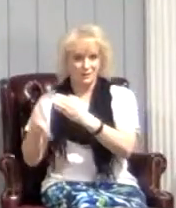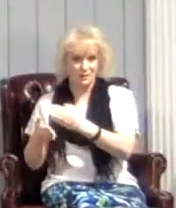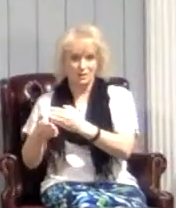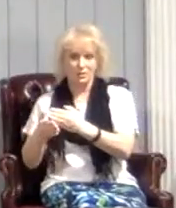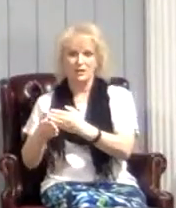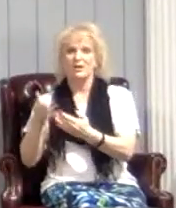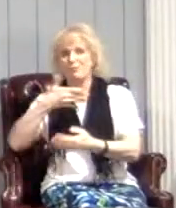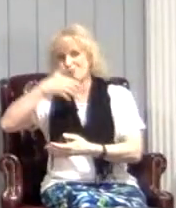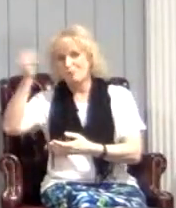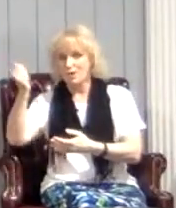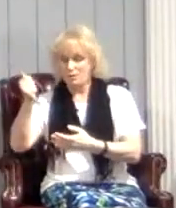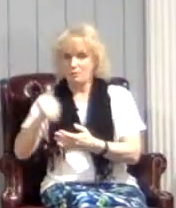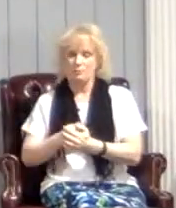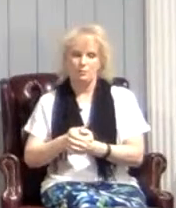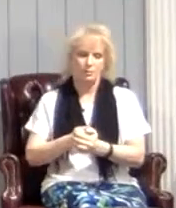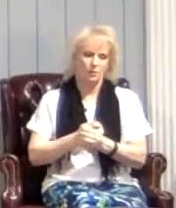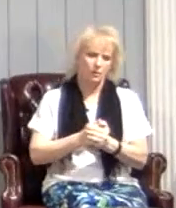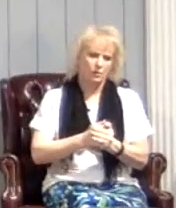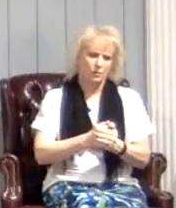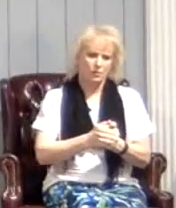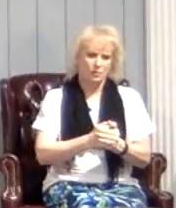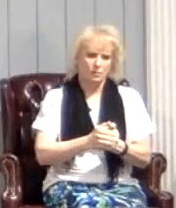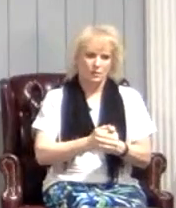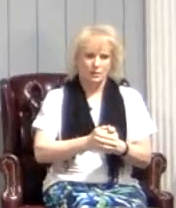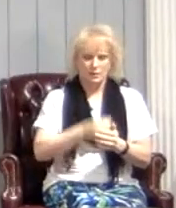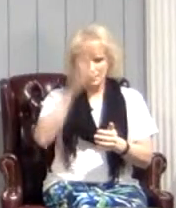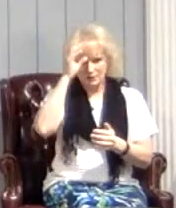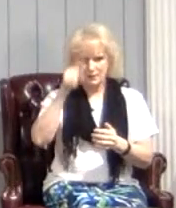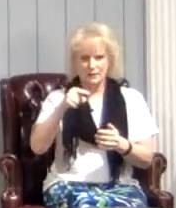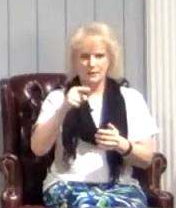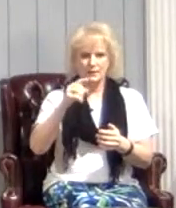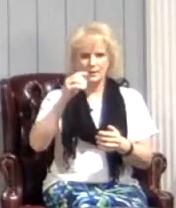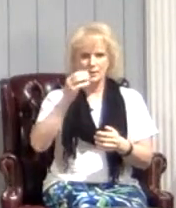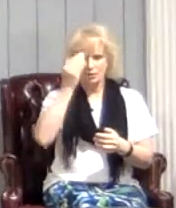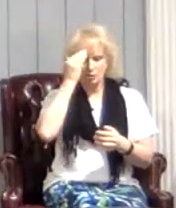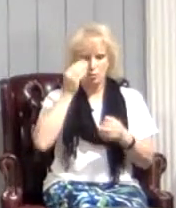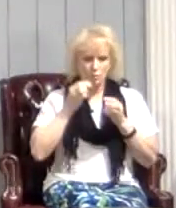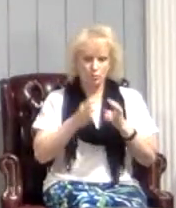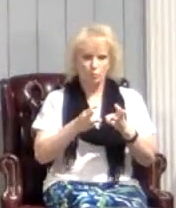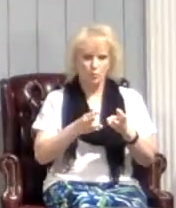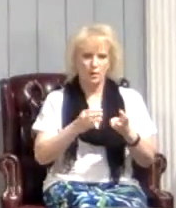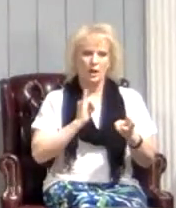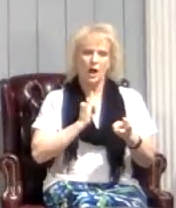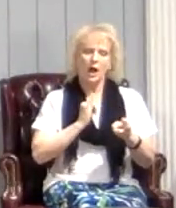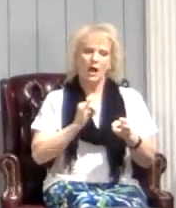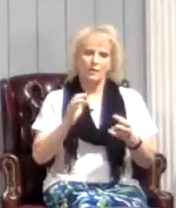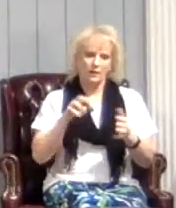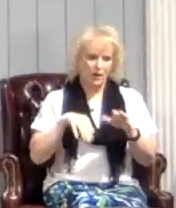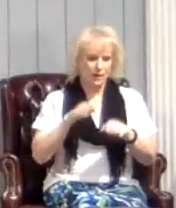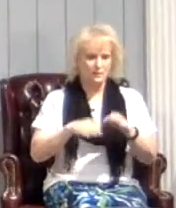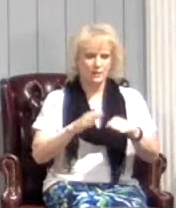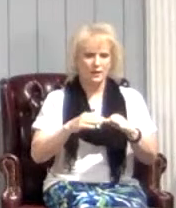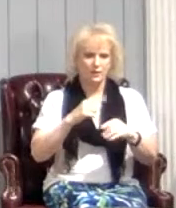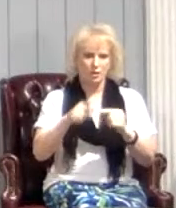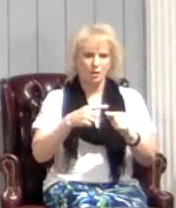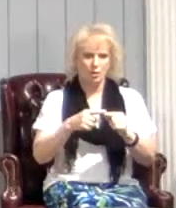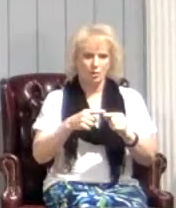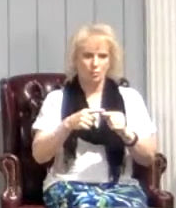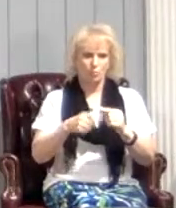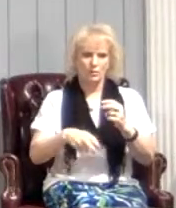Job, verse 23 and verse 10, he knoweth the way that I take, and when he hath tried me, I shall come forth as